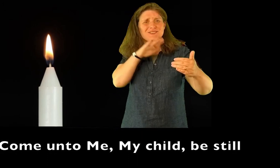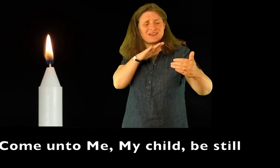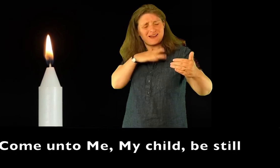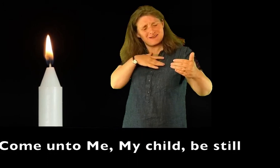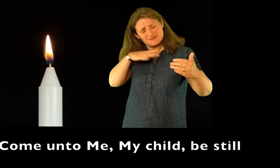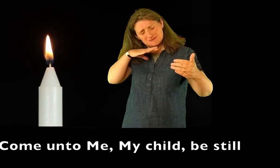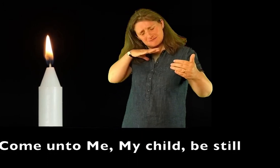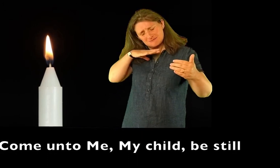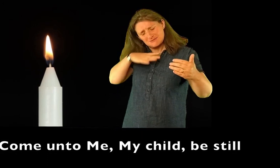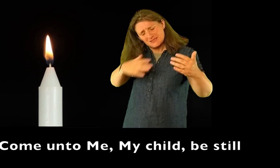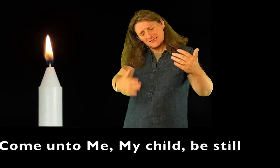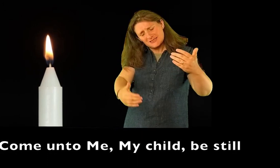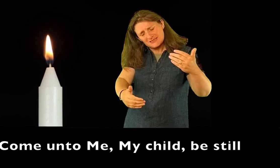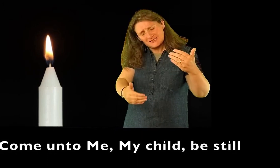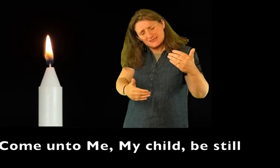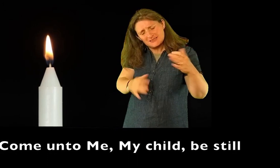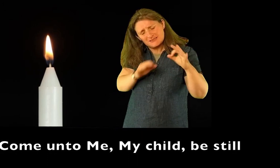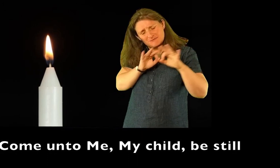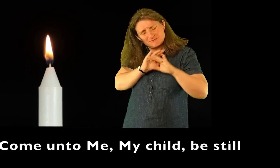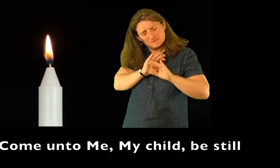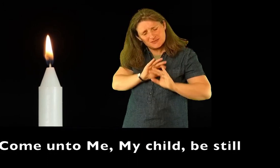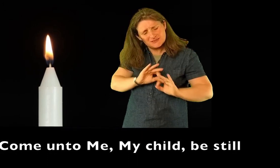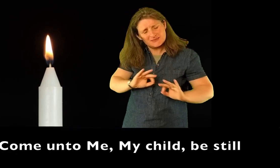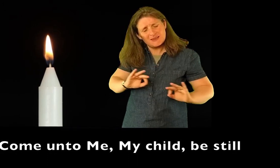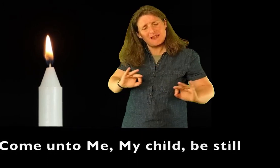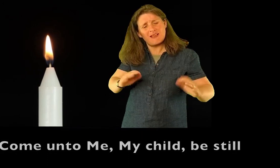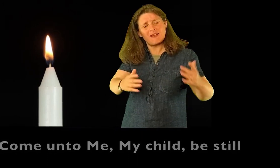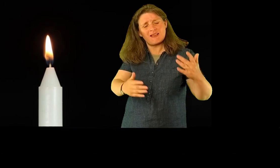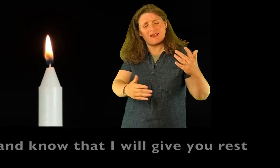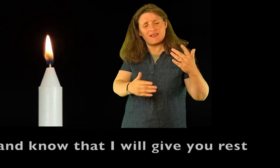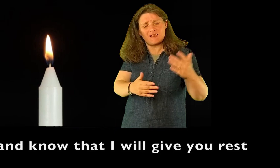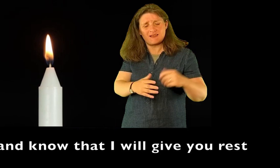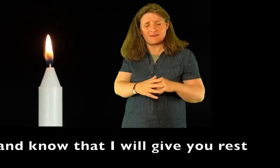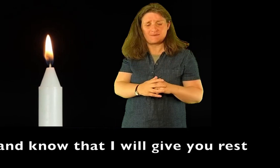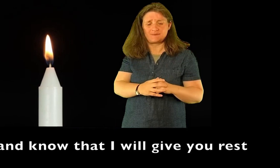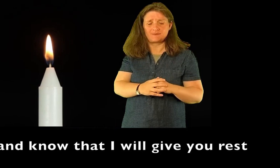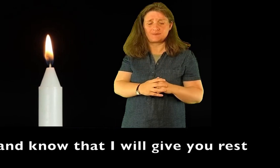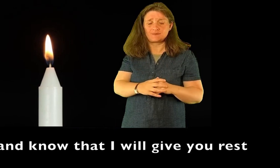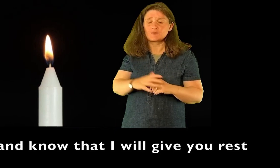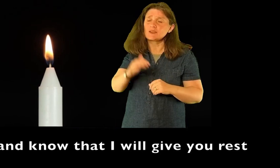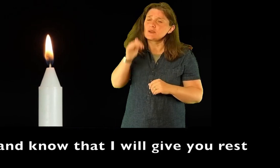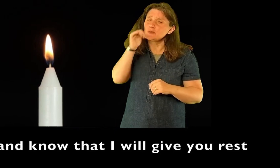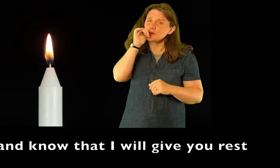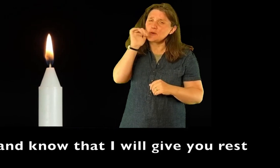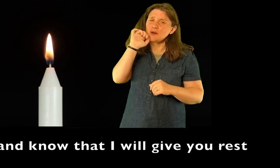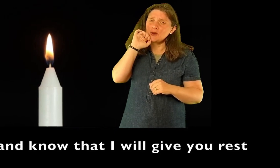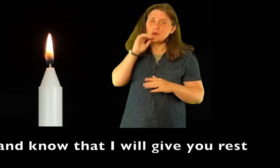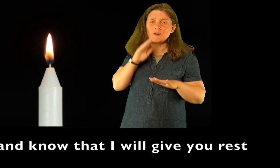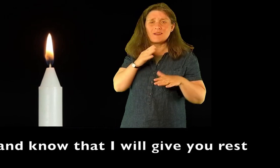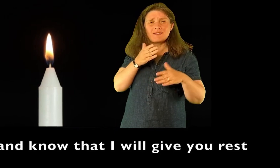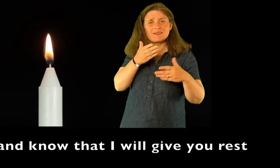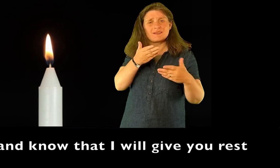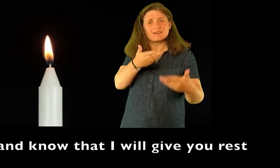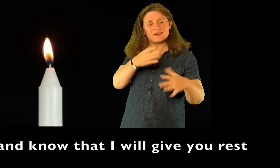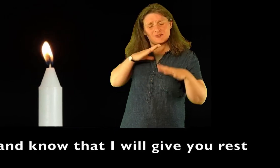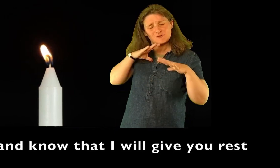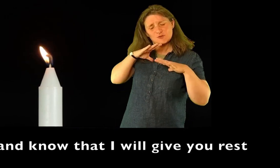be still, and know that I will give you rest, I